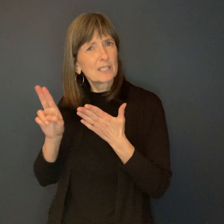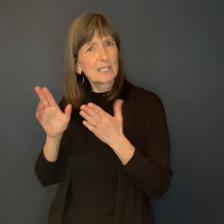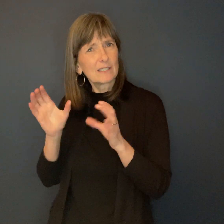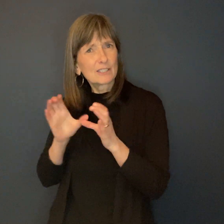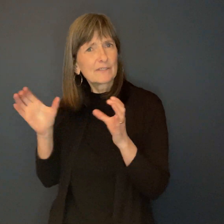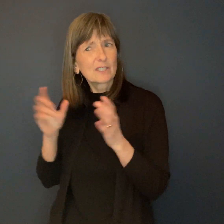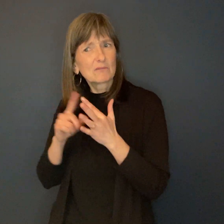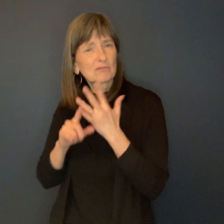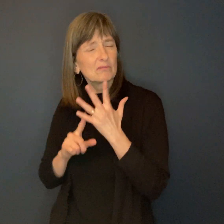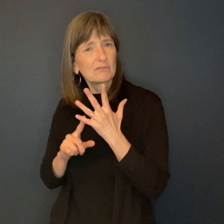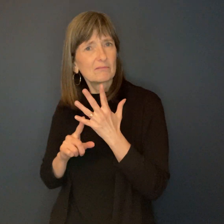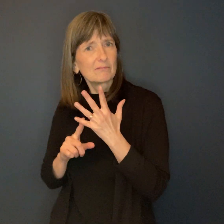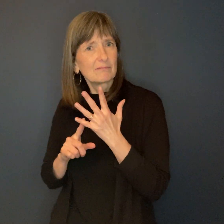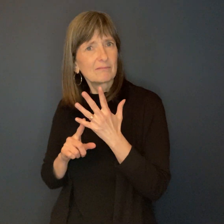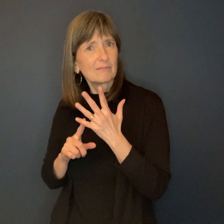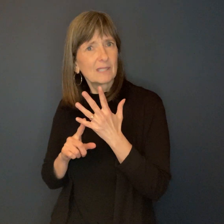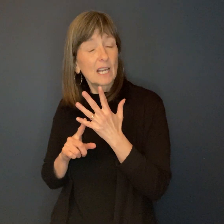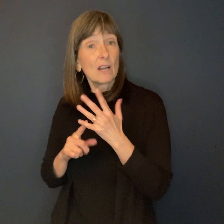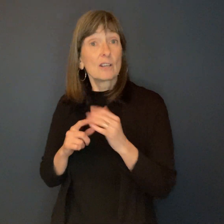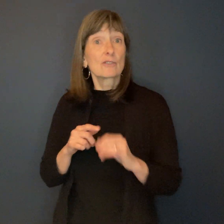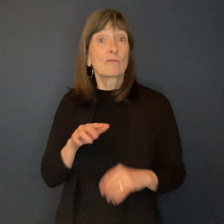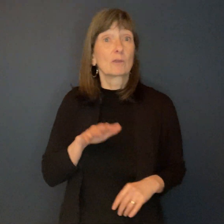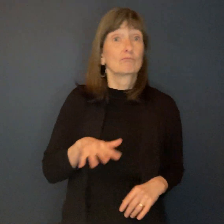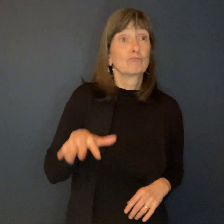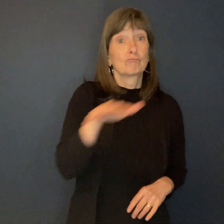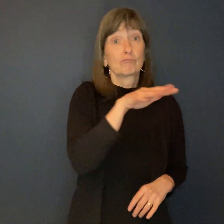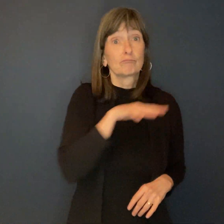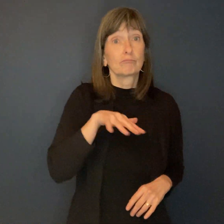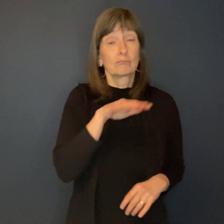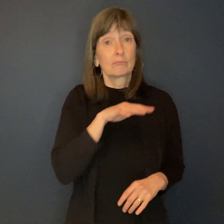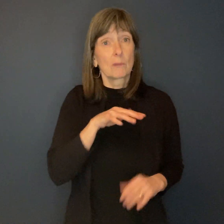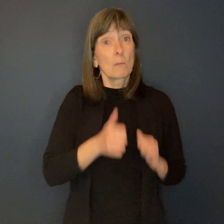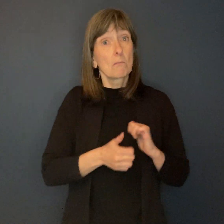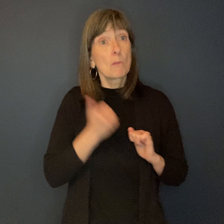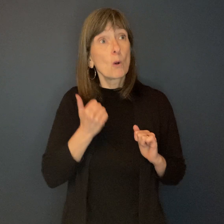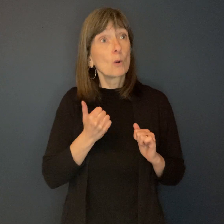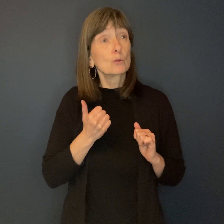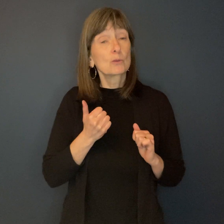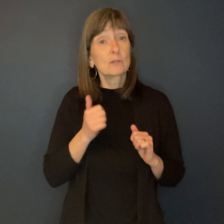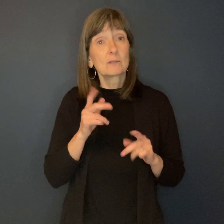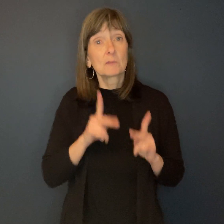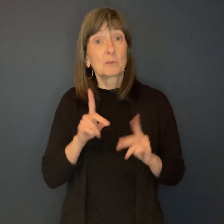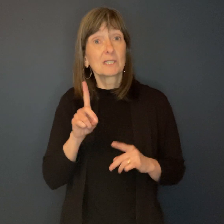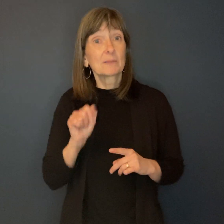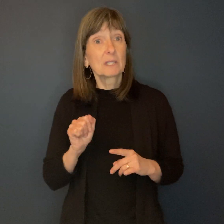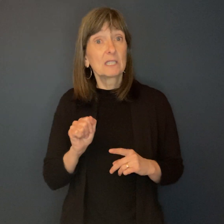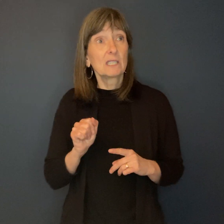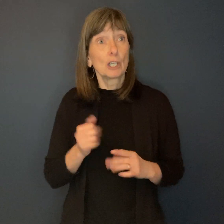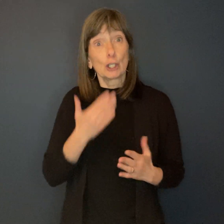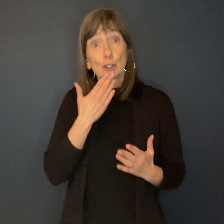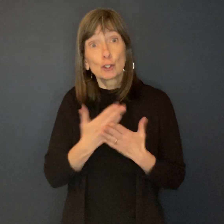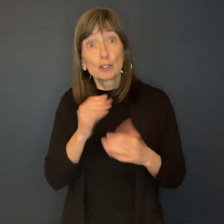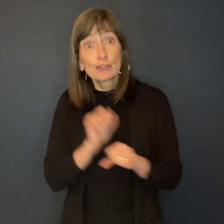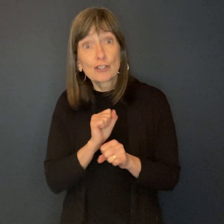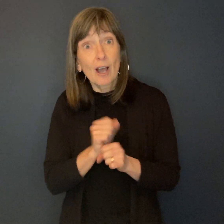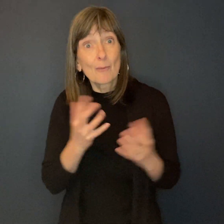disability constituency, the major concern is how to get access to good, decent jobs, and you do that by gaining